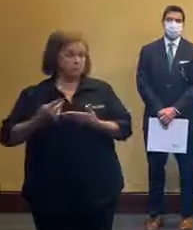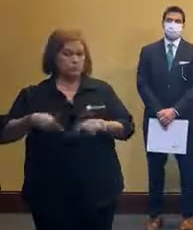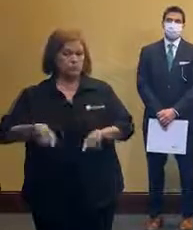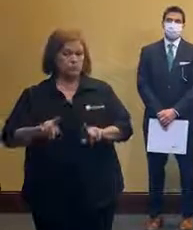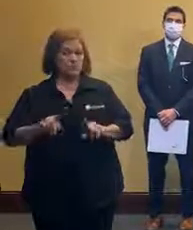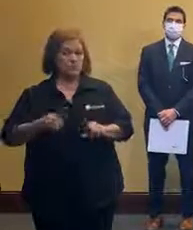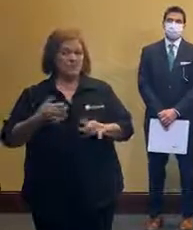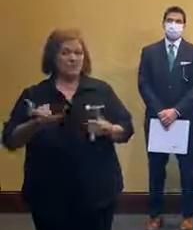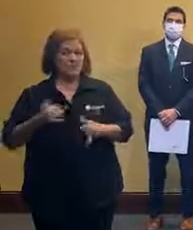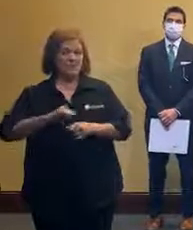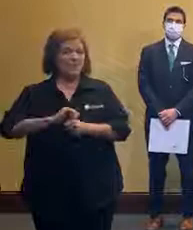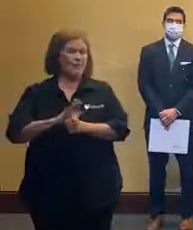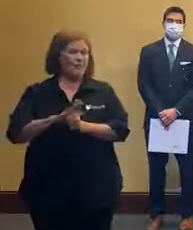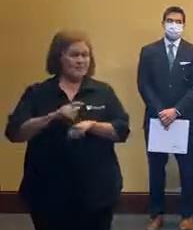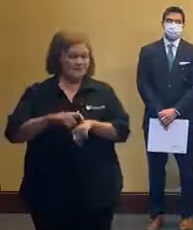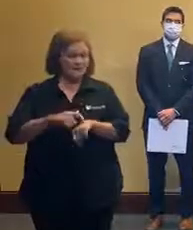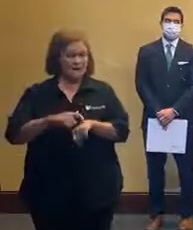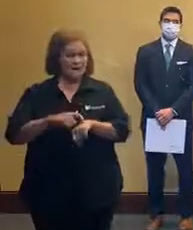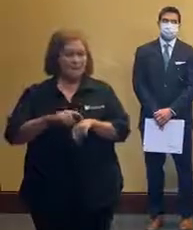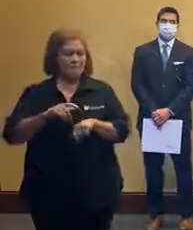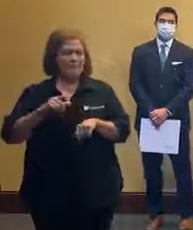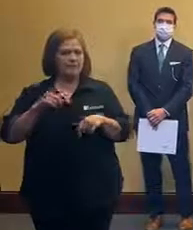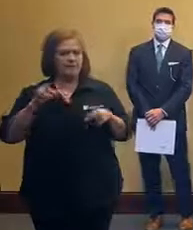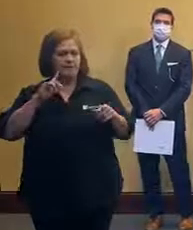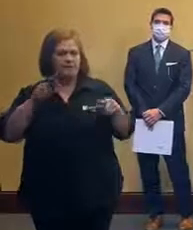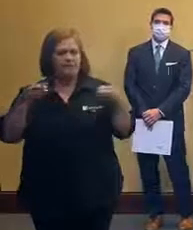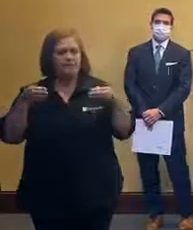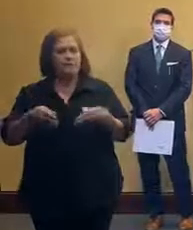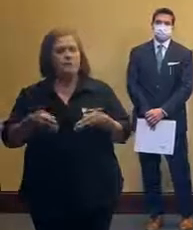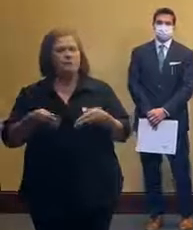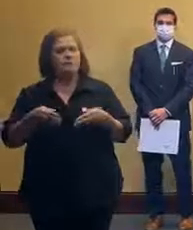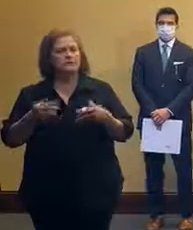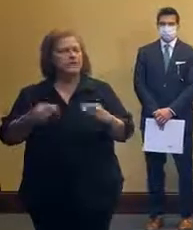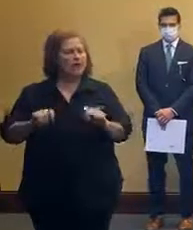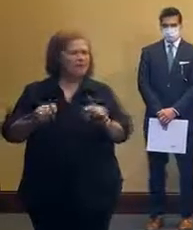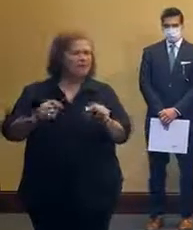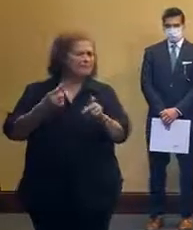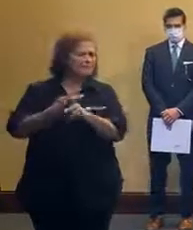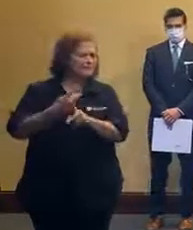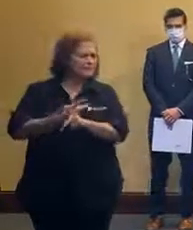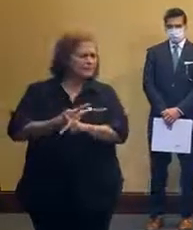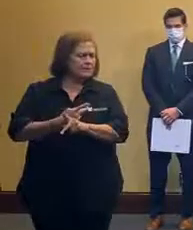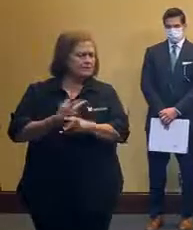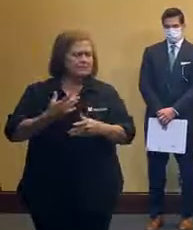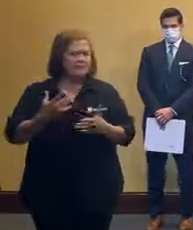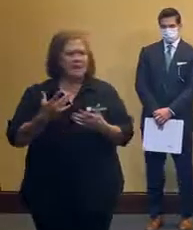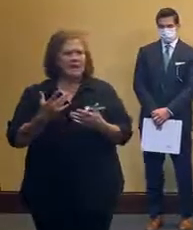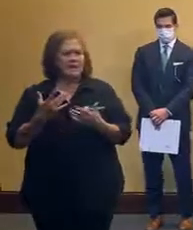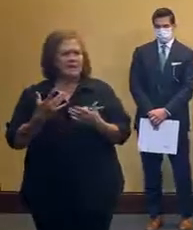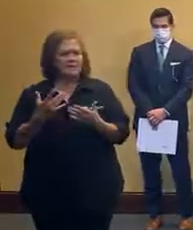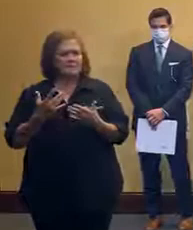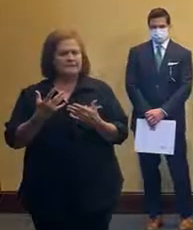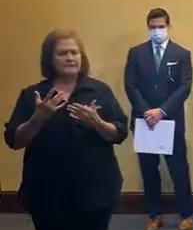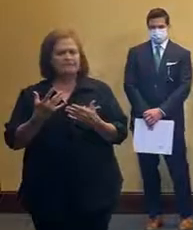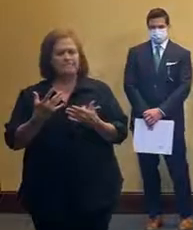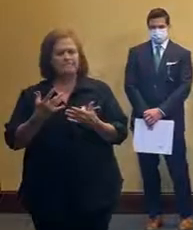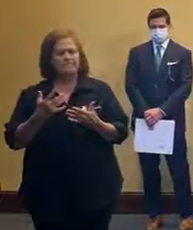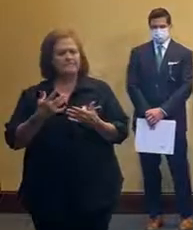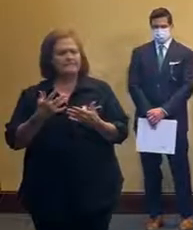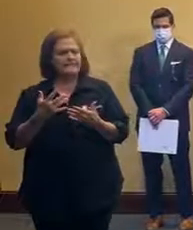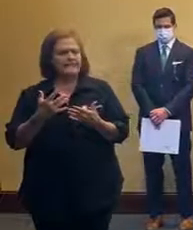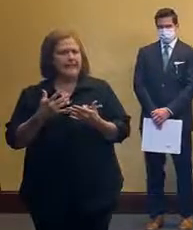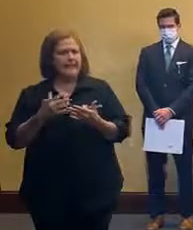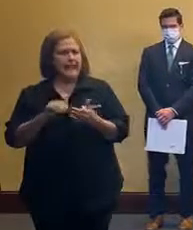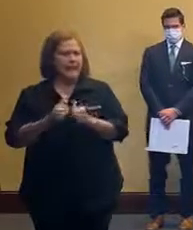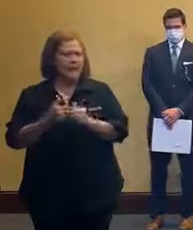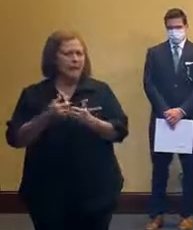period, being very much focused on understanding how deep the